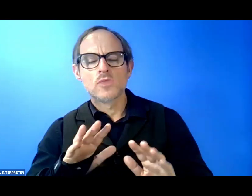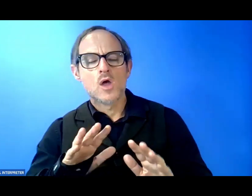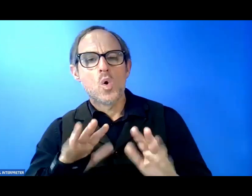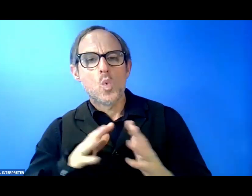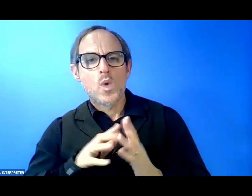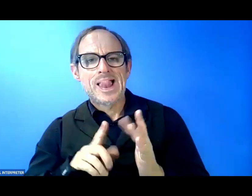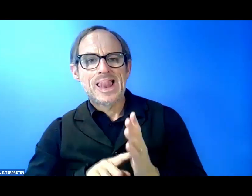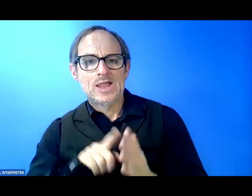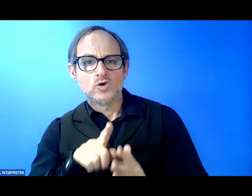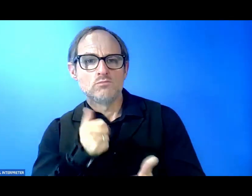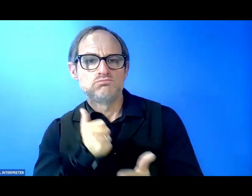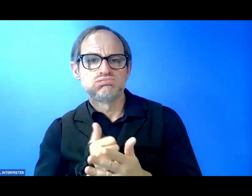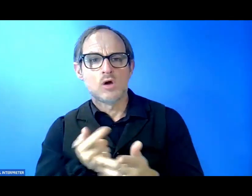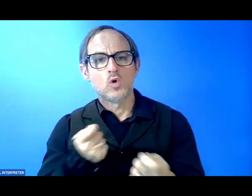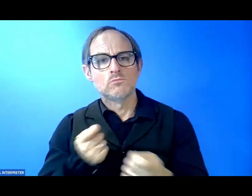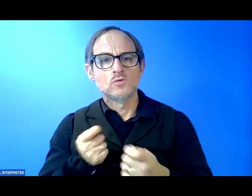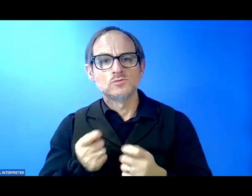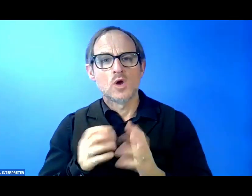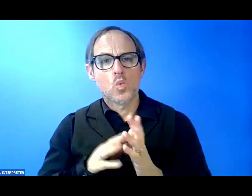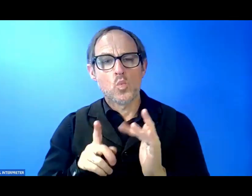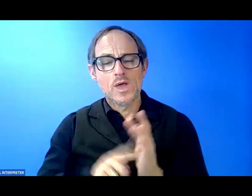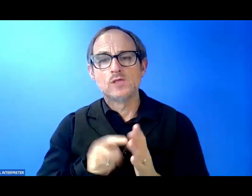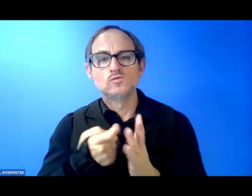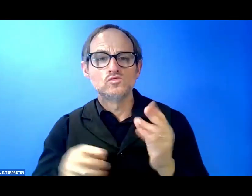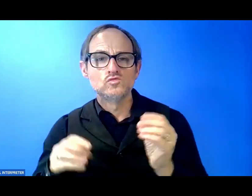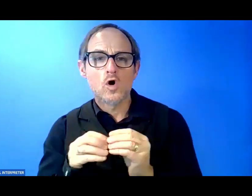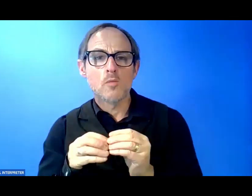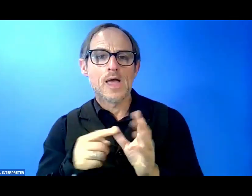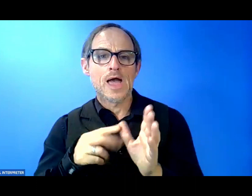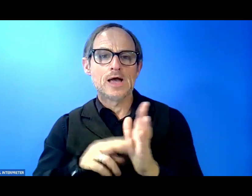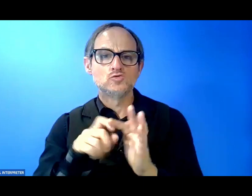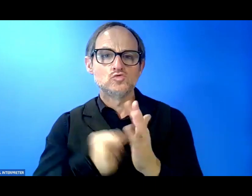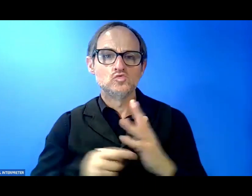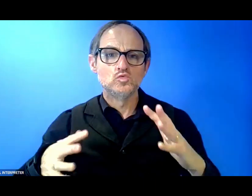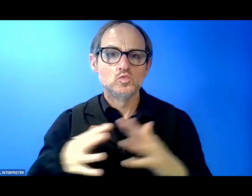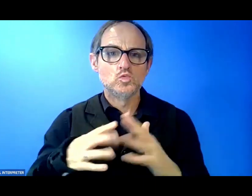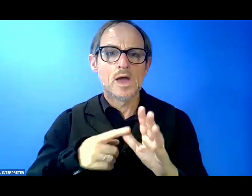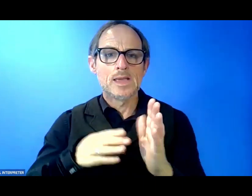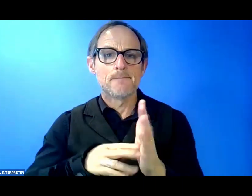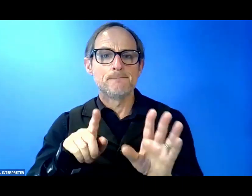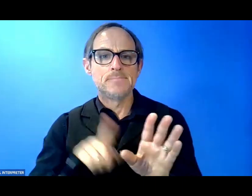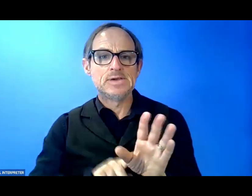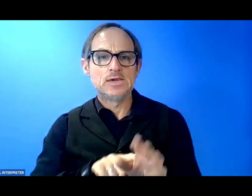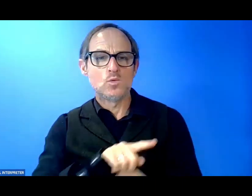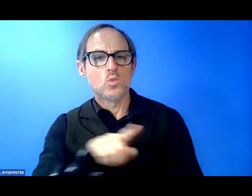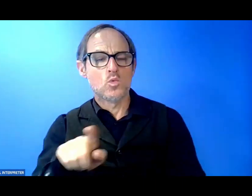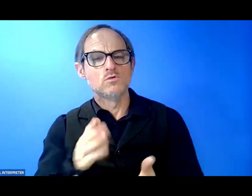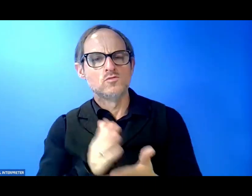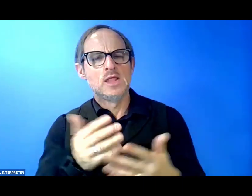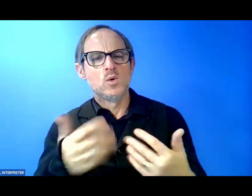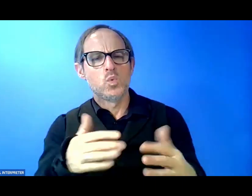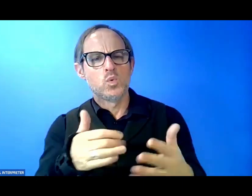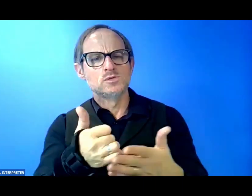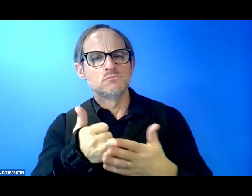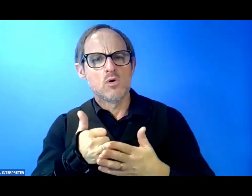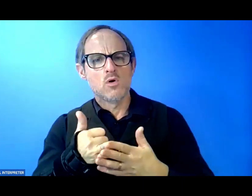host, brilliant coordinator. Rob, Andrew, Amy, everybody, so supportive. I really, really